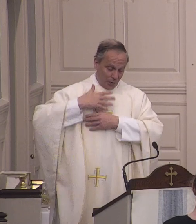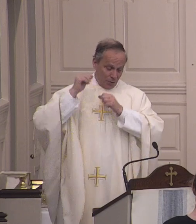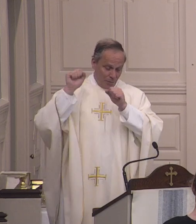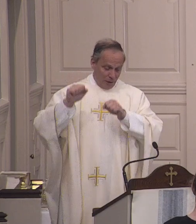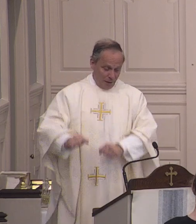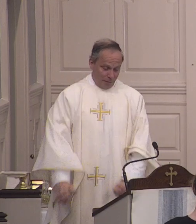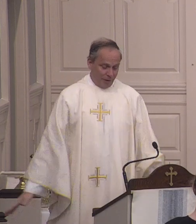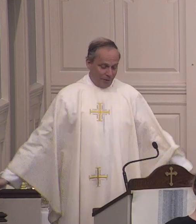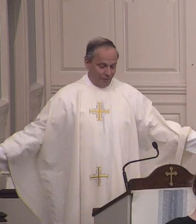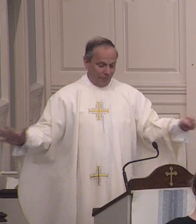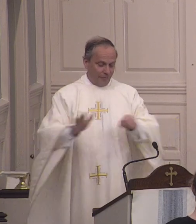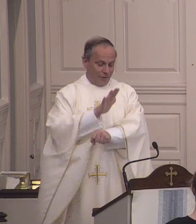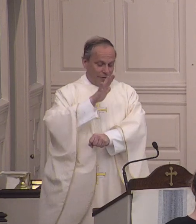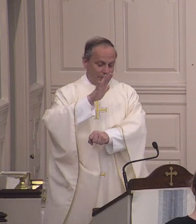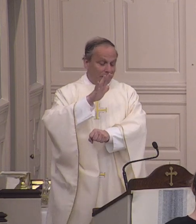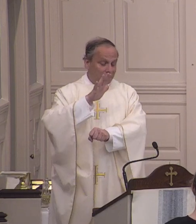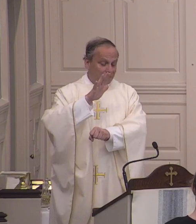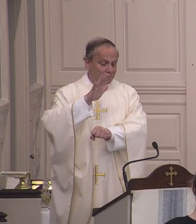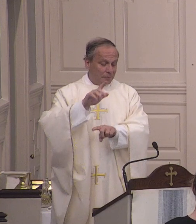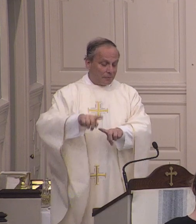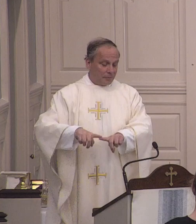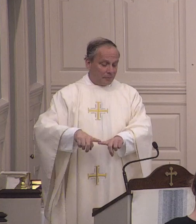be complete."